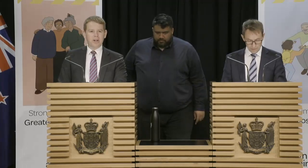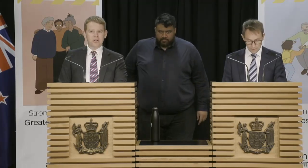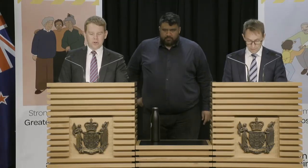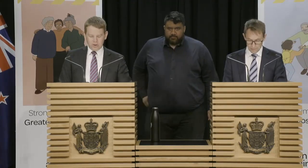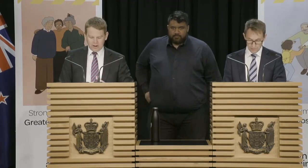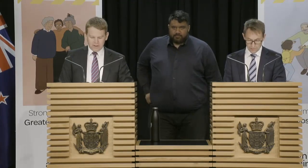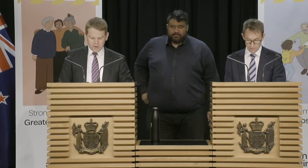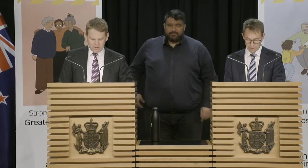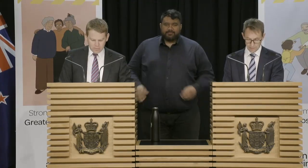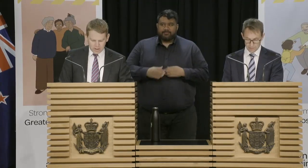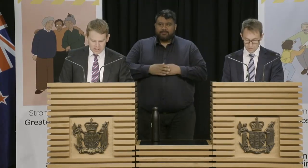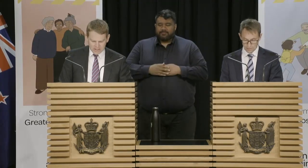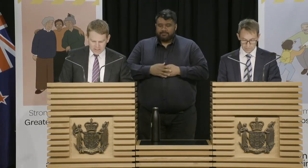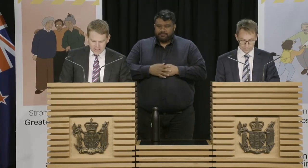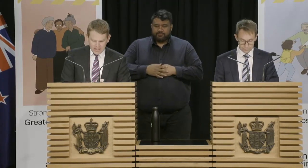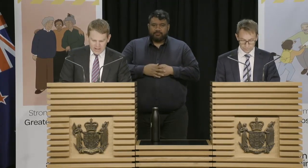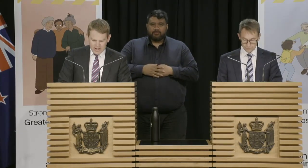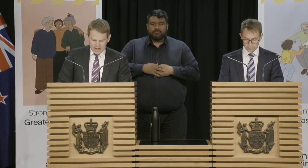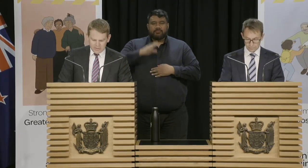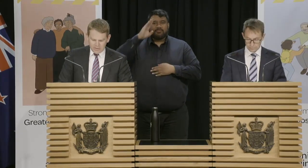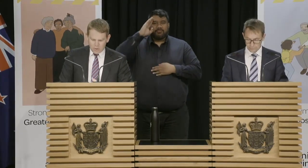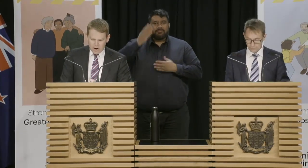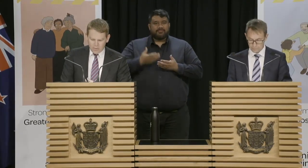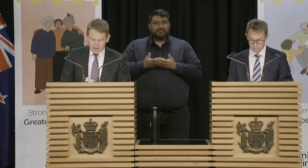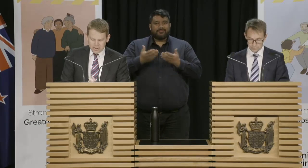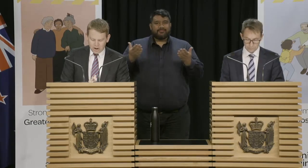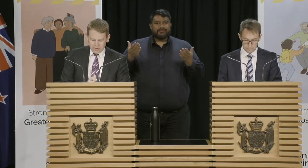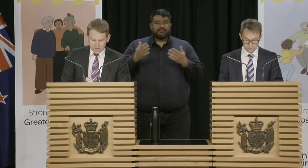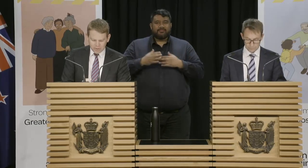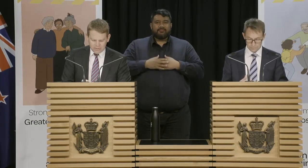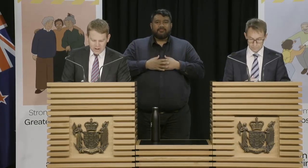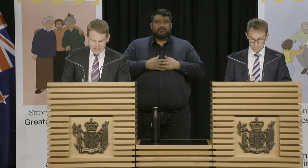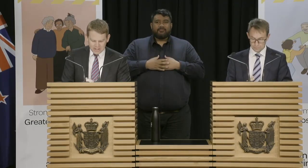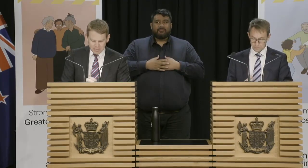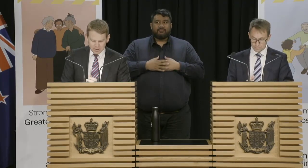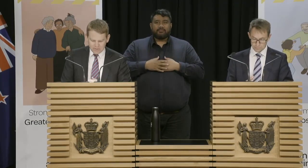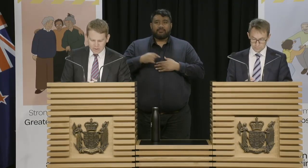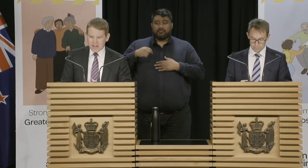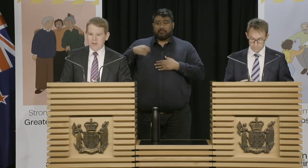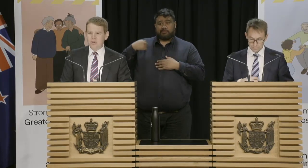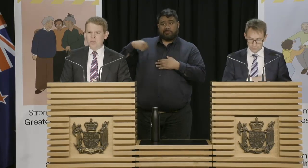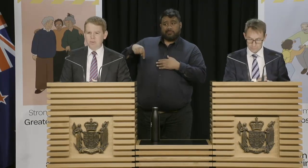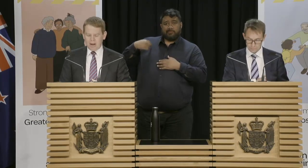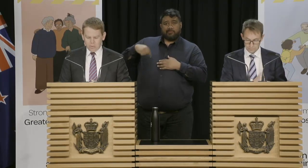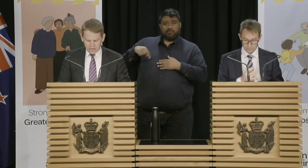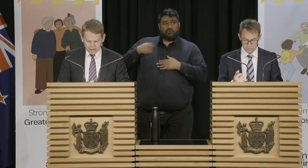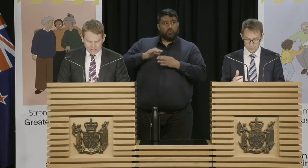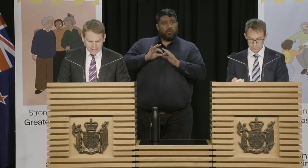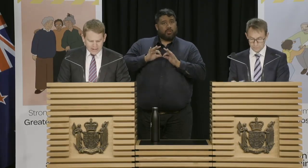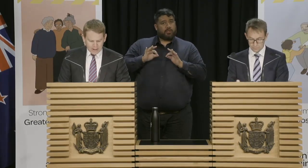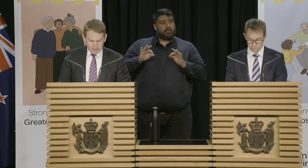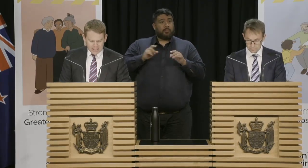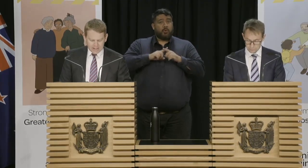Kia ora koutou katoa, good afternoon everybody. After a very quiet week on the COVID response front, and because everyone's currently talking about the